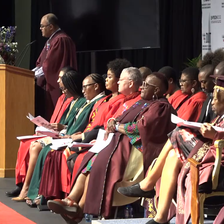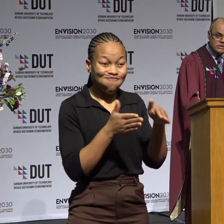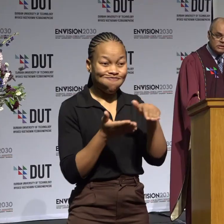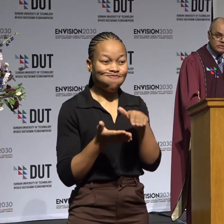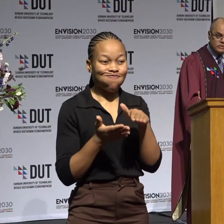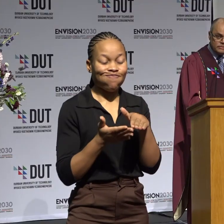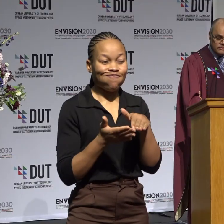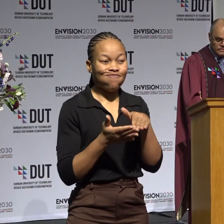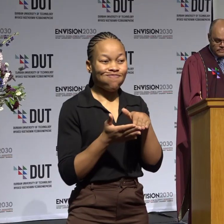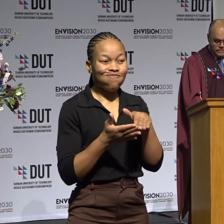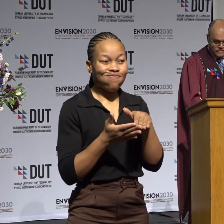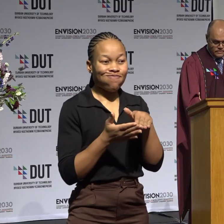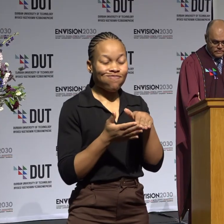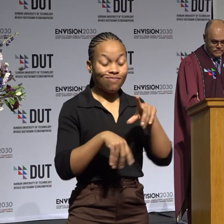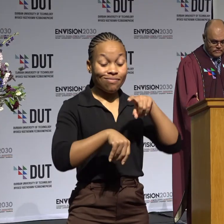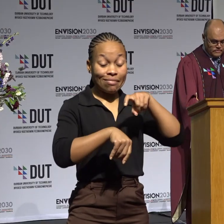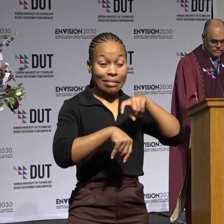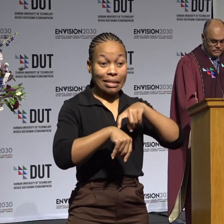be a blessing.